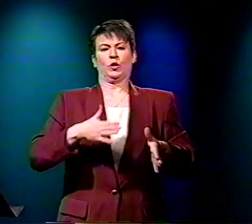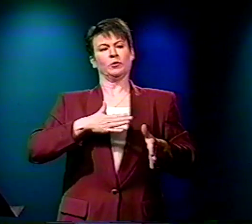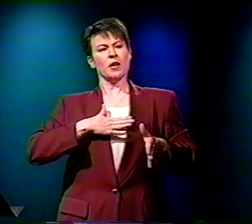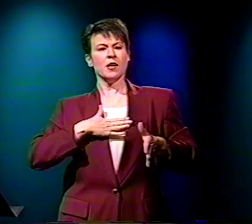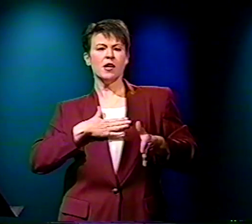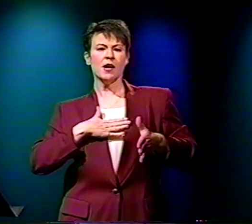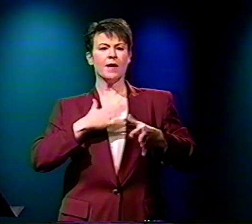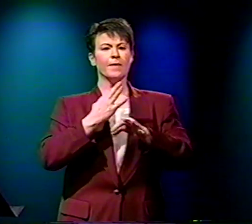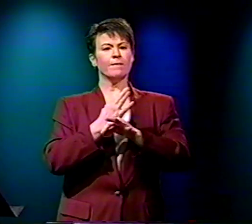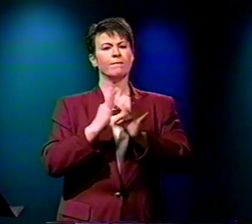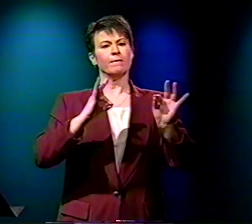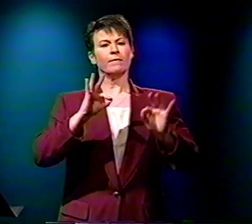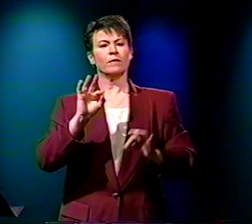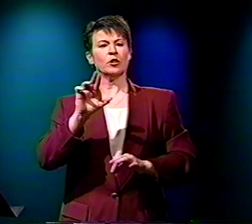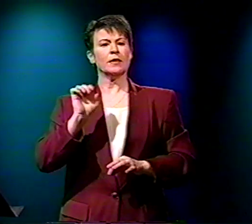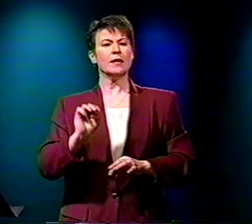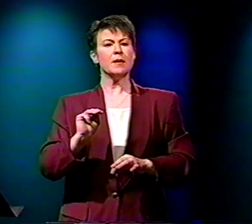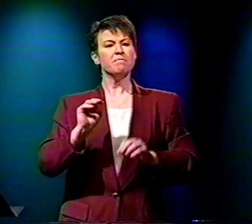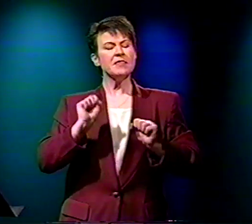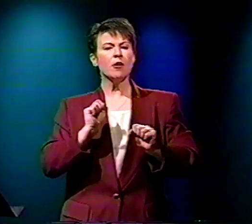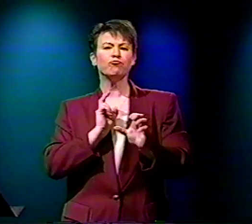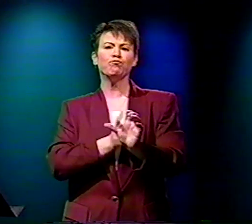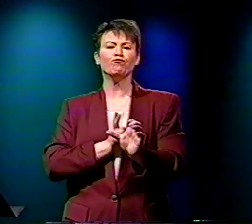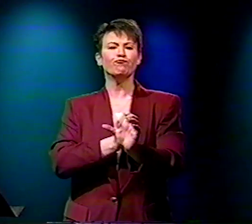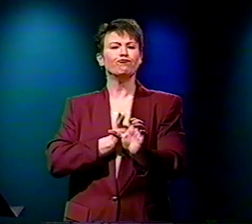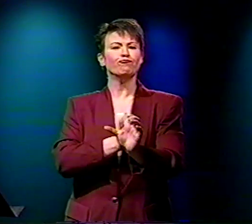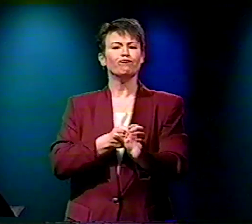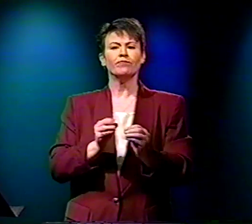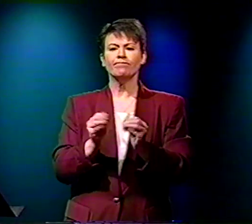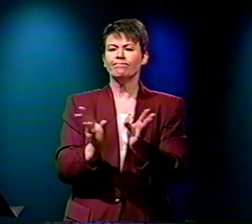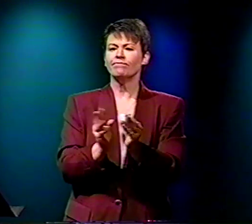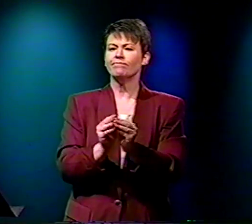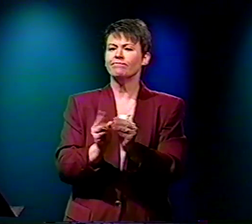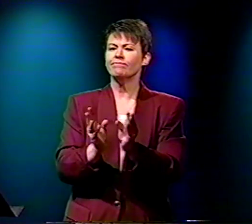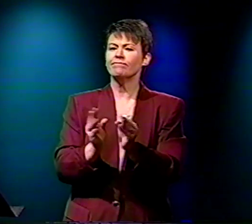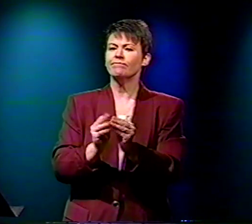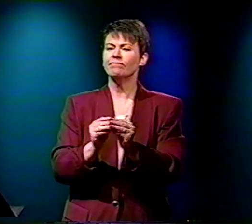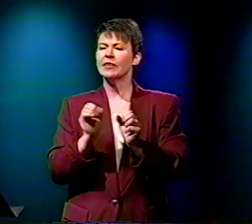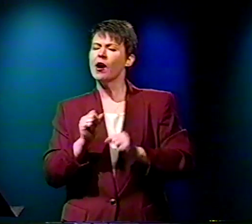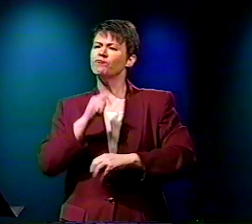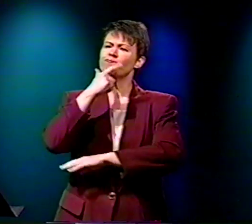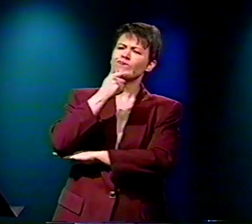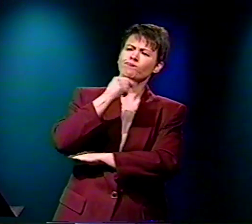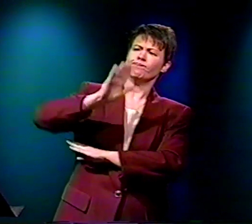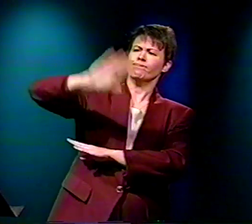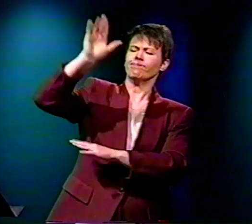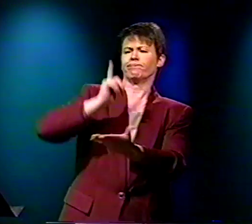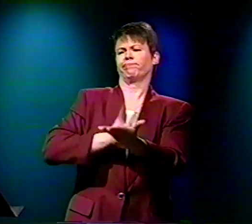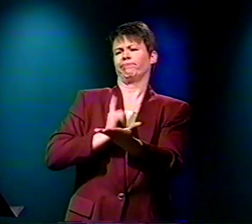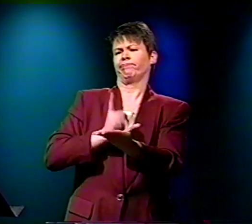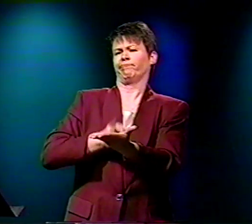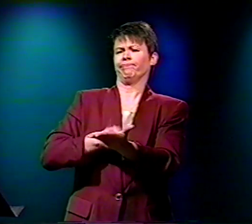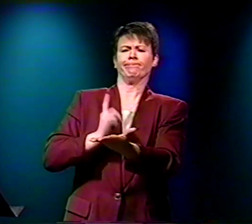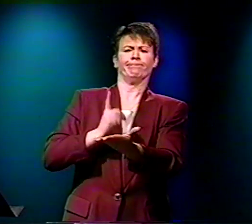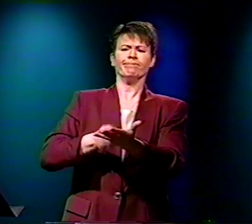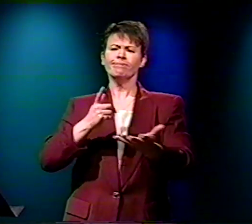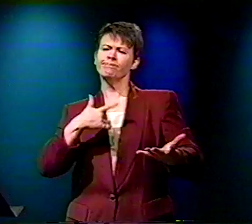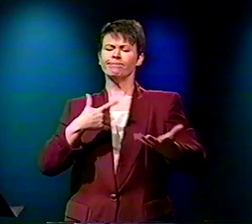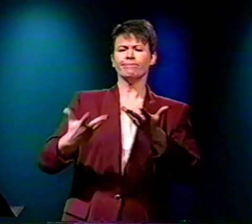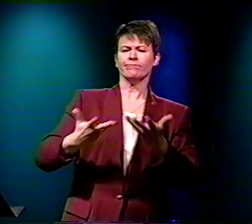mad with me, you know, that the deaf person immediately realizes, I've lost my freedom. I cannot participate freely in the meeting and at any moment bring